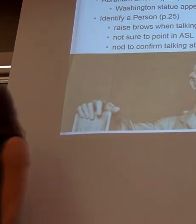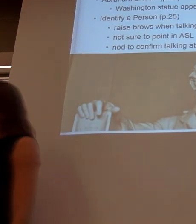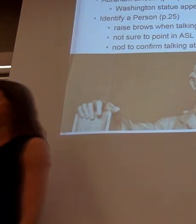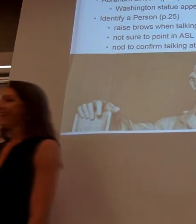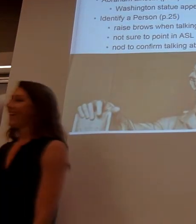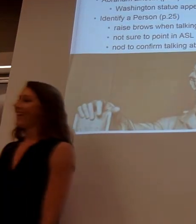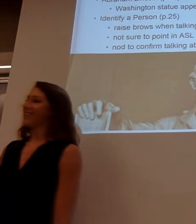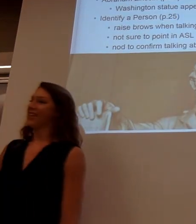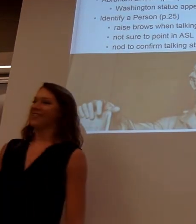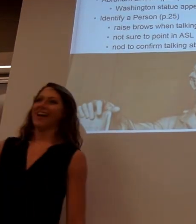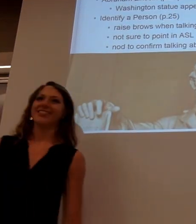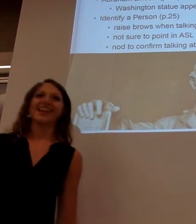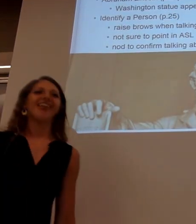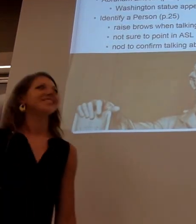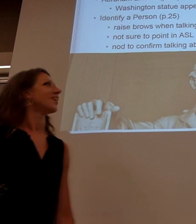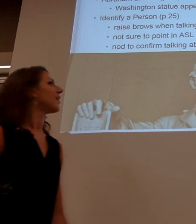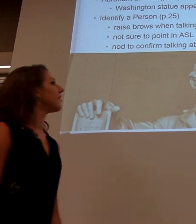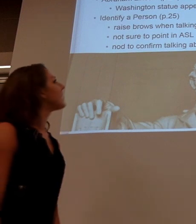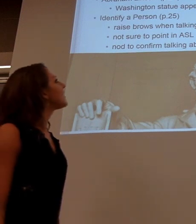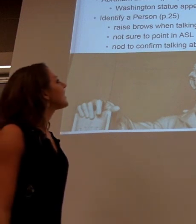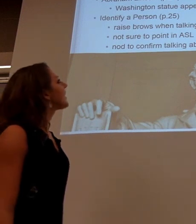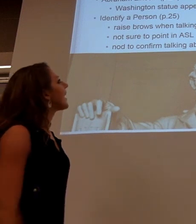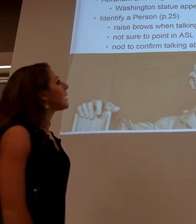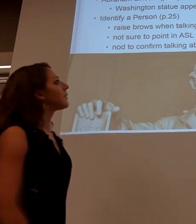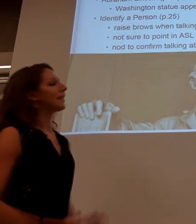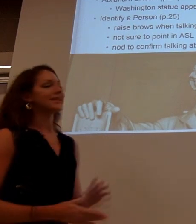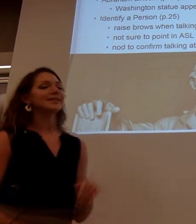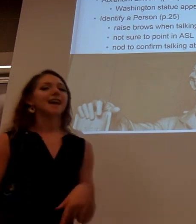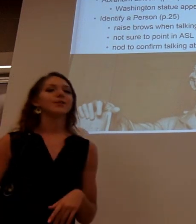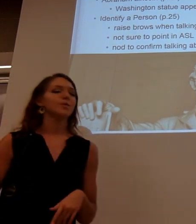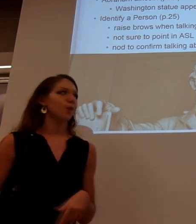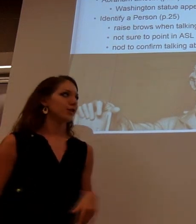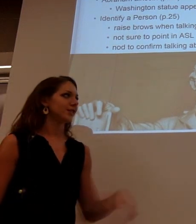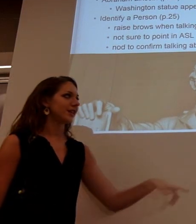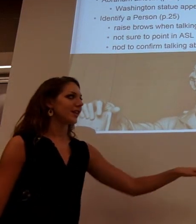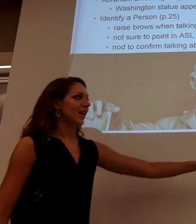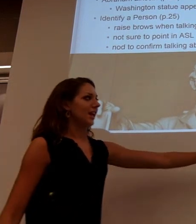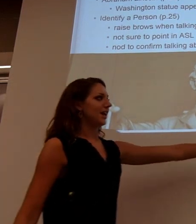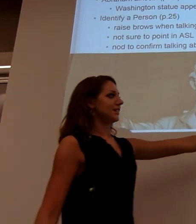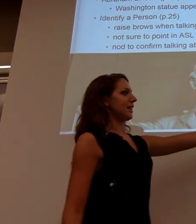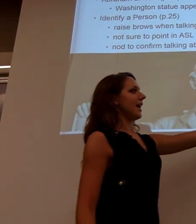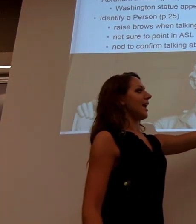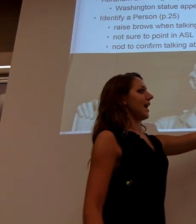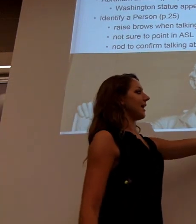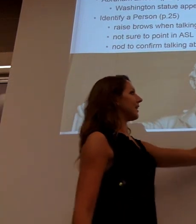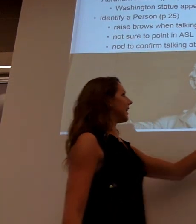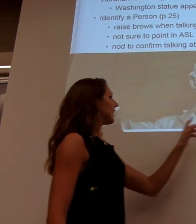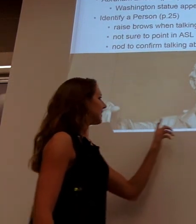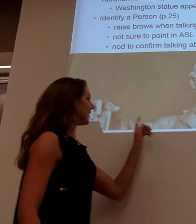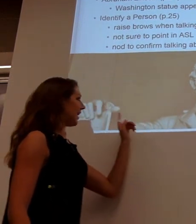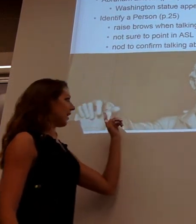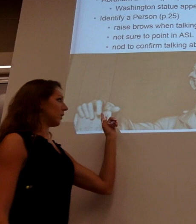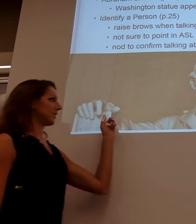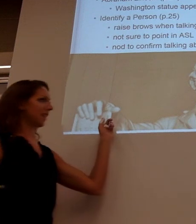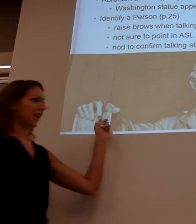So, fun fact, I guess. They think that Abe Lincoln's statue in Washington is an A and an L